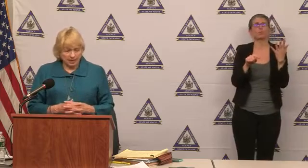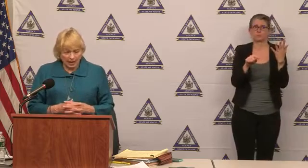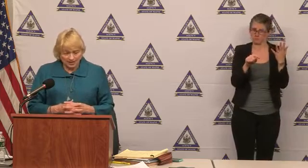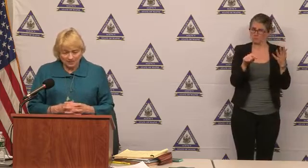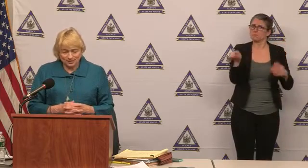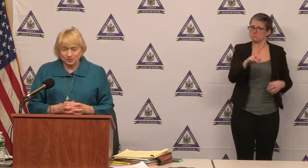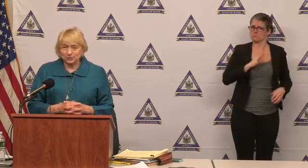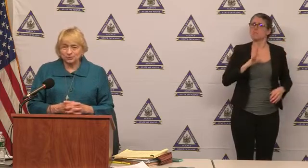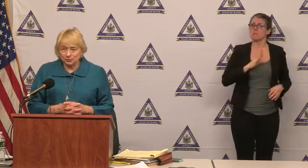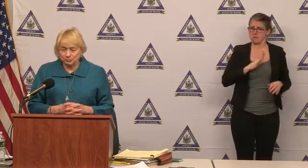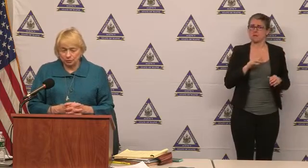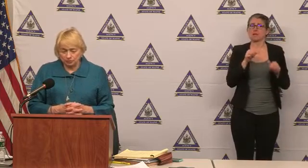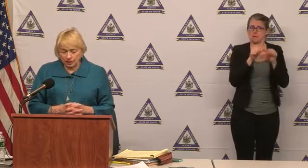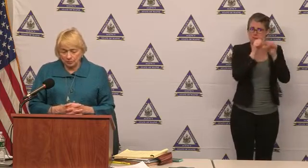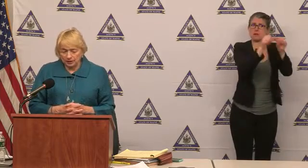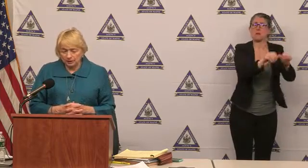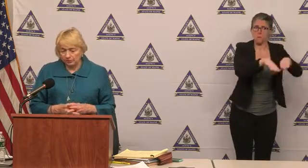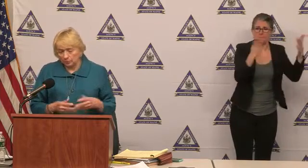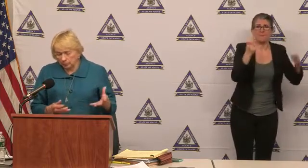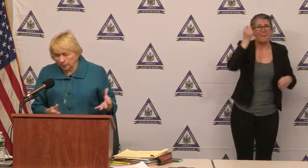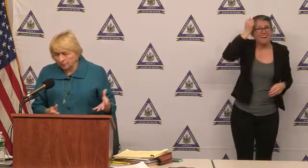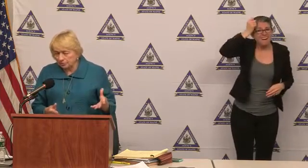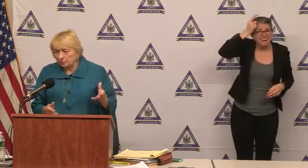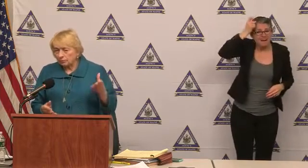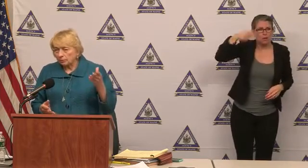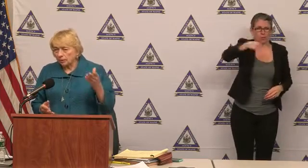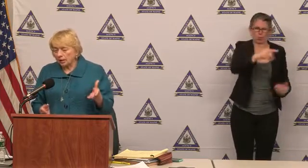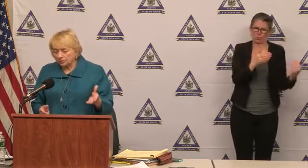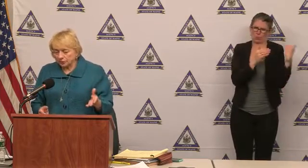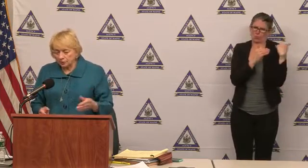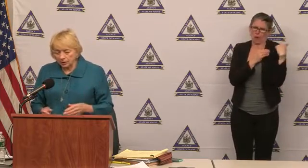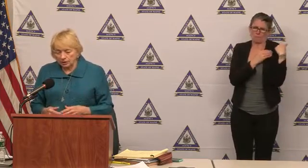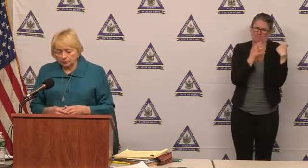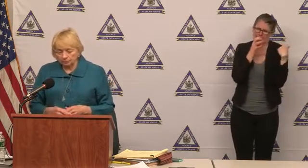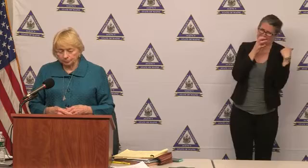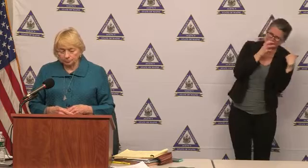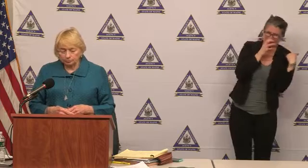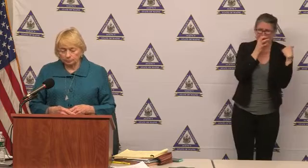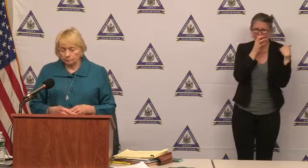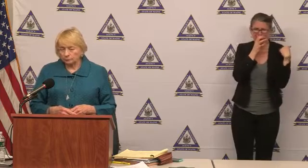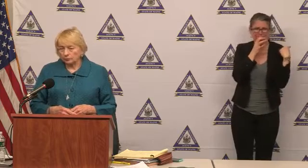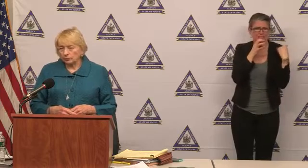have access to food for your family, your pets, gas for your car,